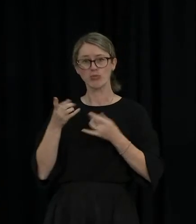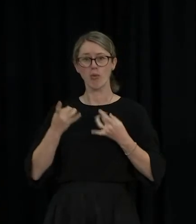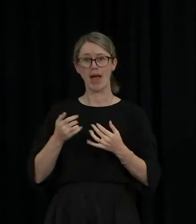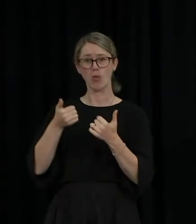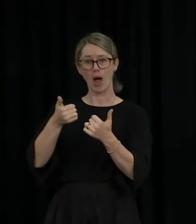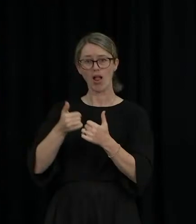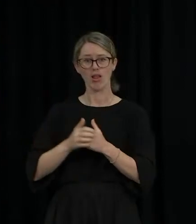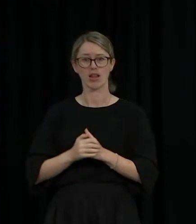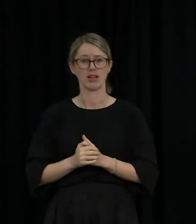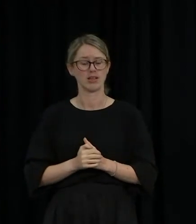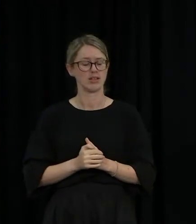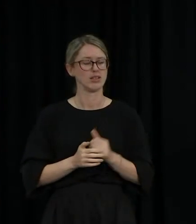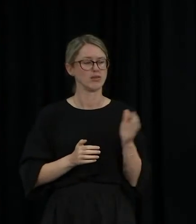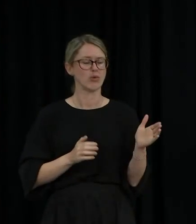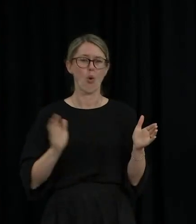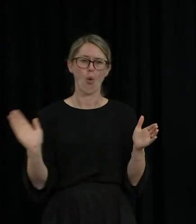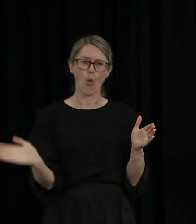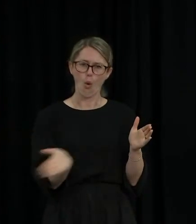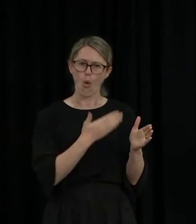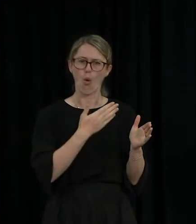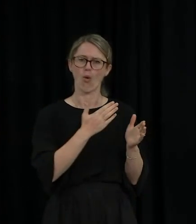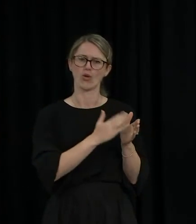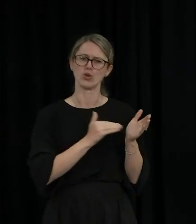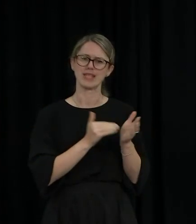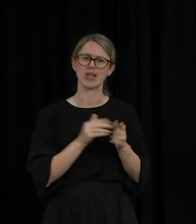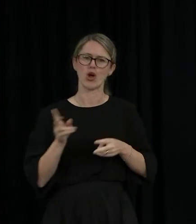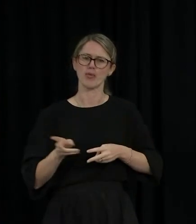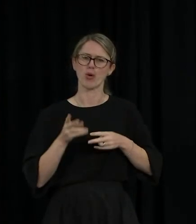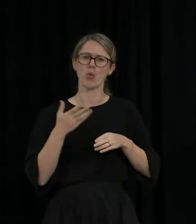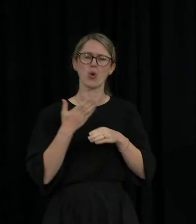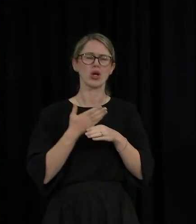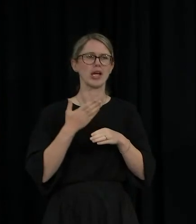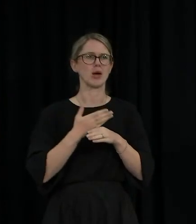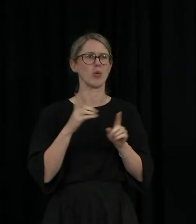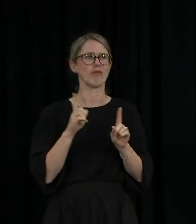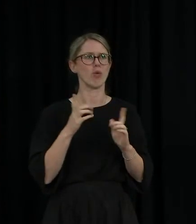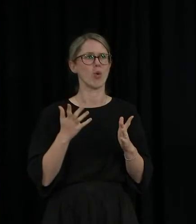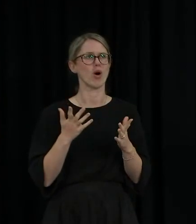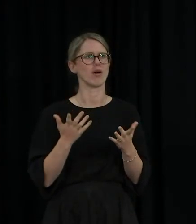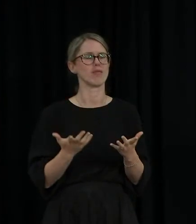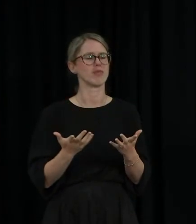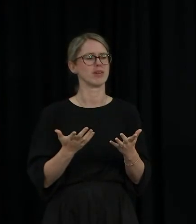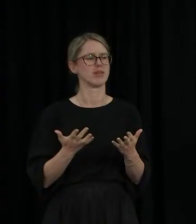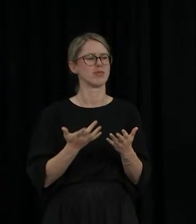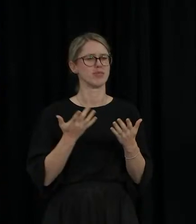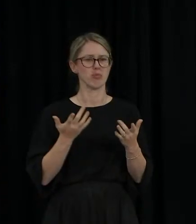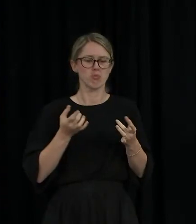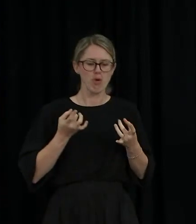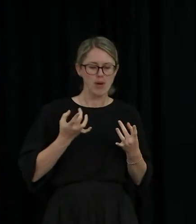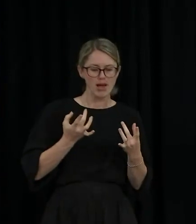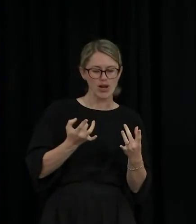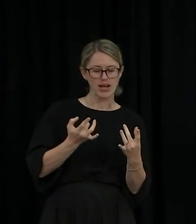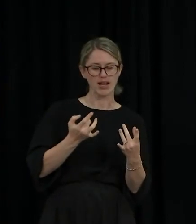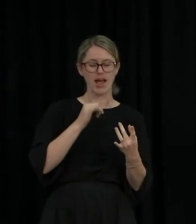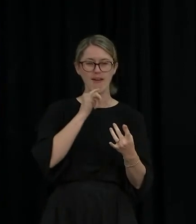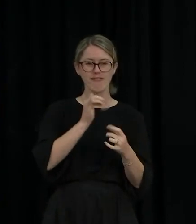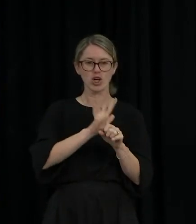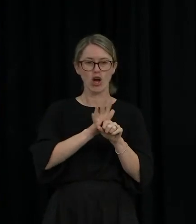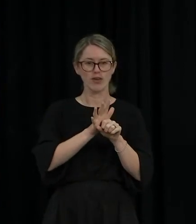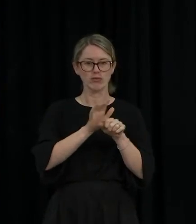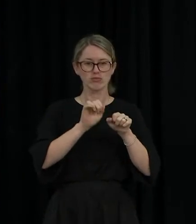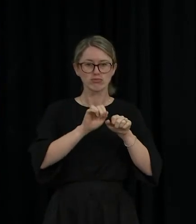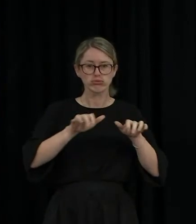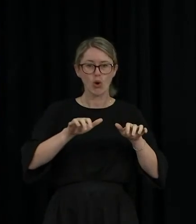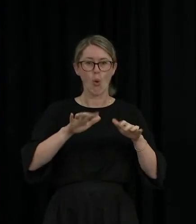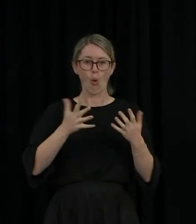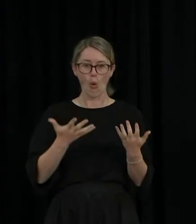All of our hospitals have been working to make sure that they are prepared for managing COVID